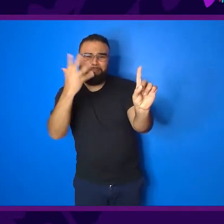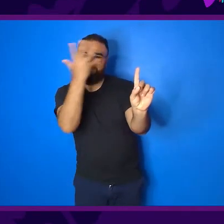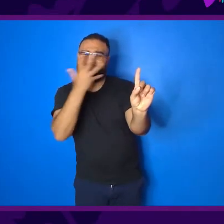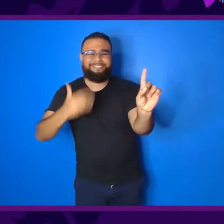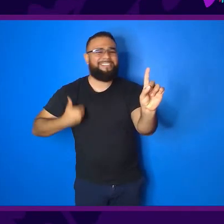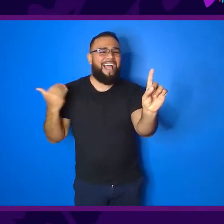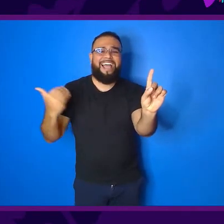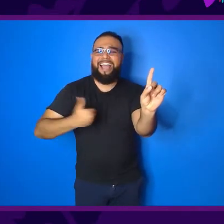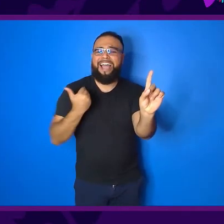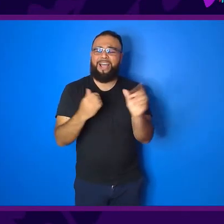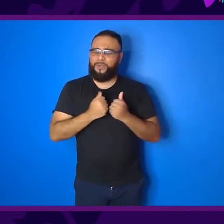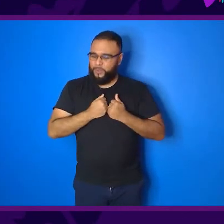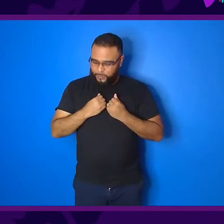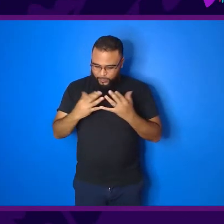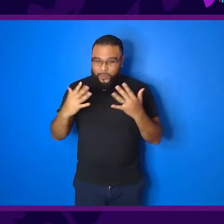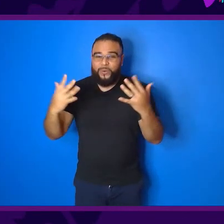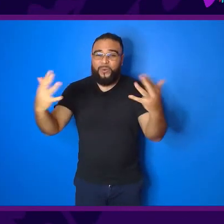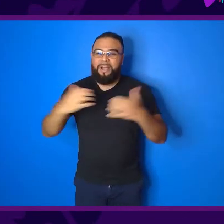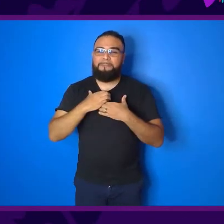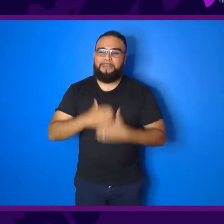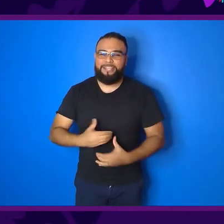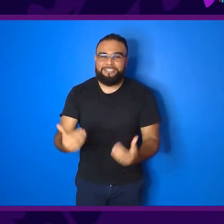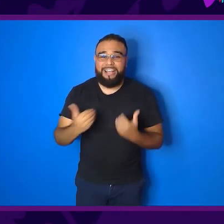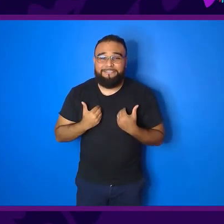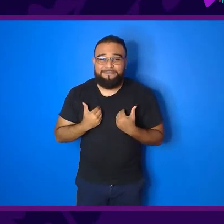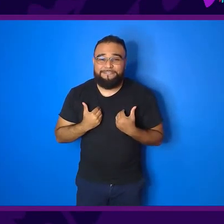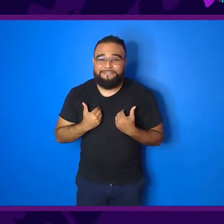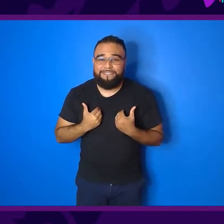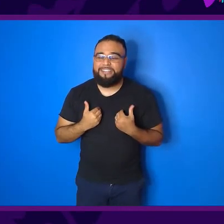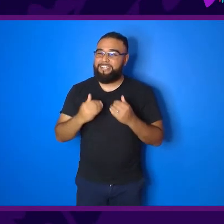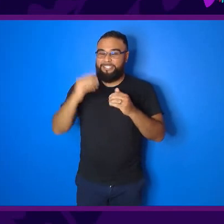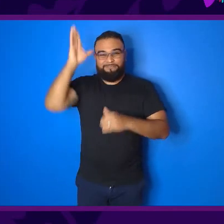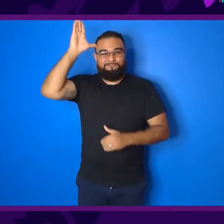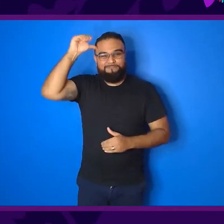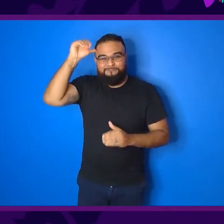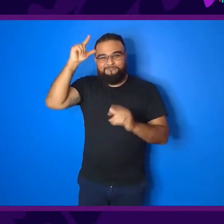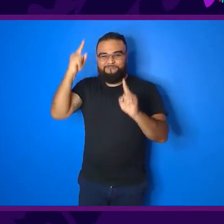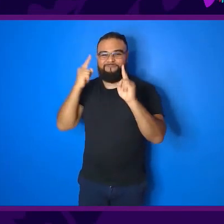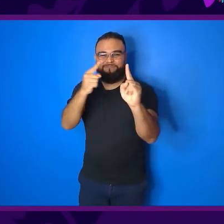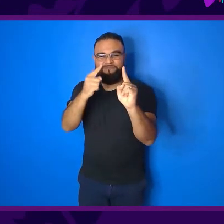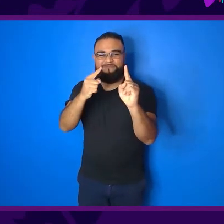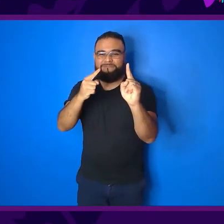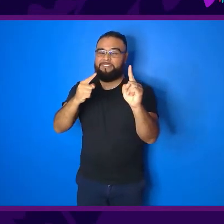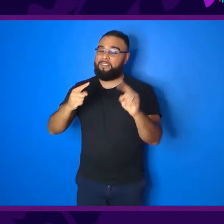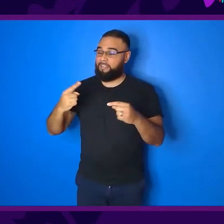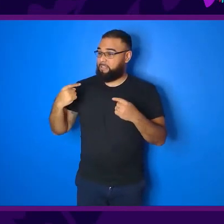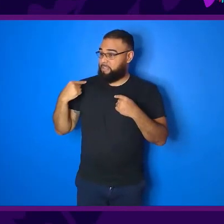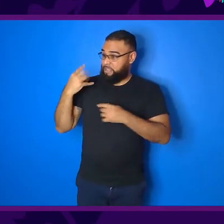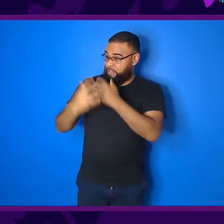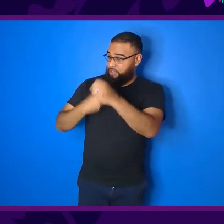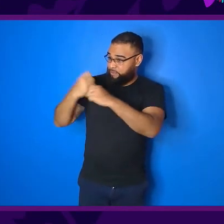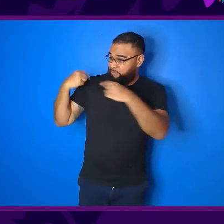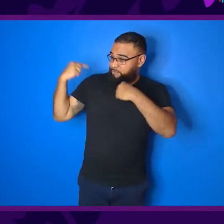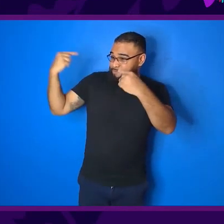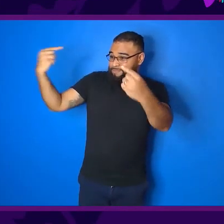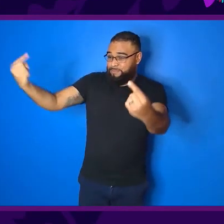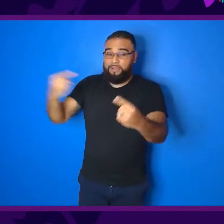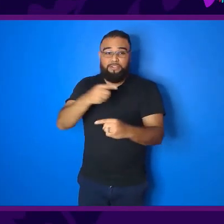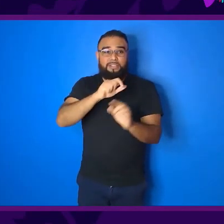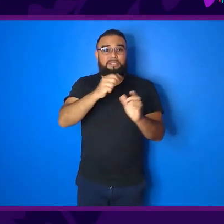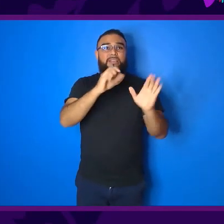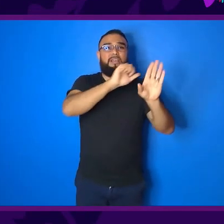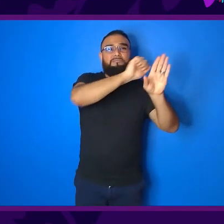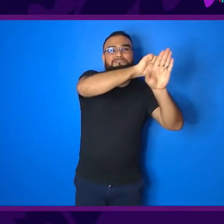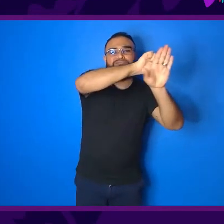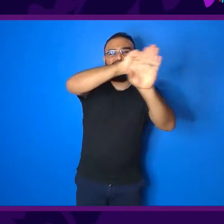passionate, energetic, and determined as ever. Over the last few years, she's knocked on doors for candidates in every